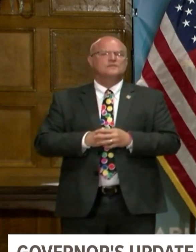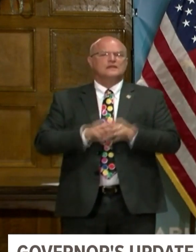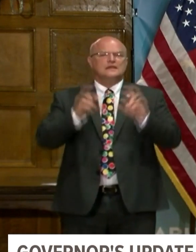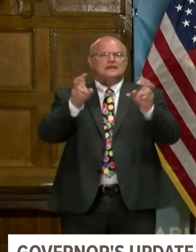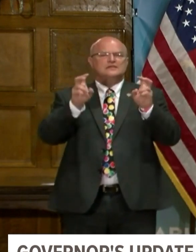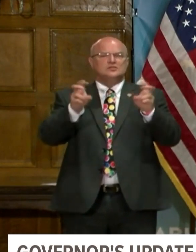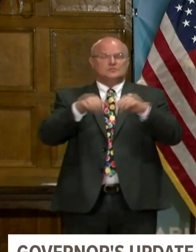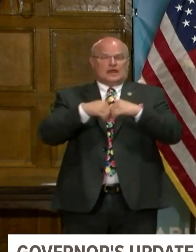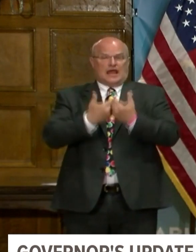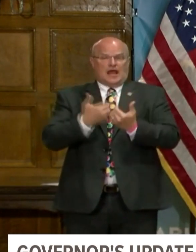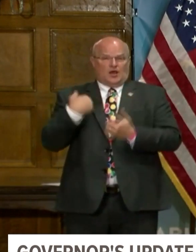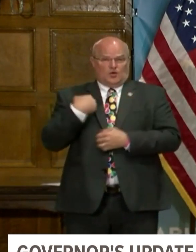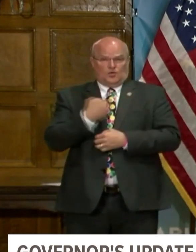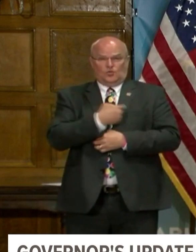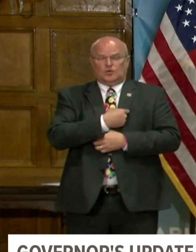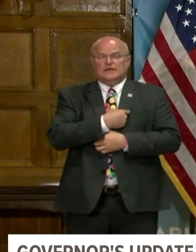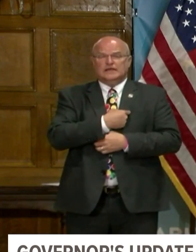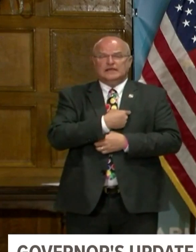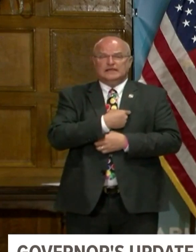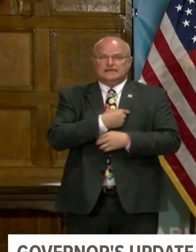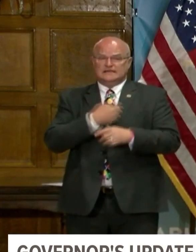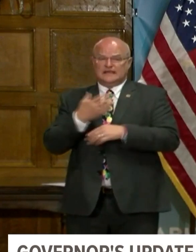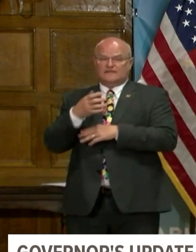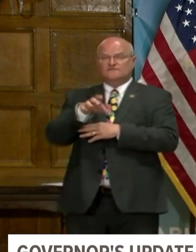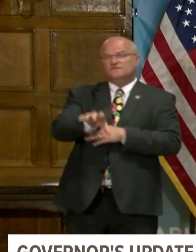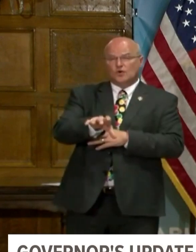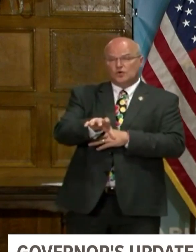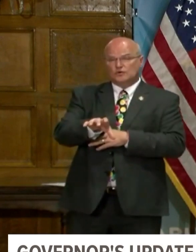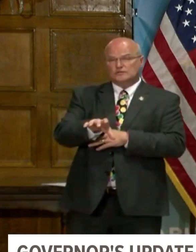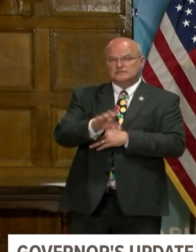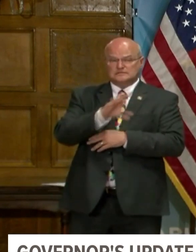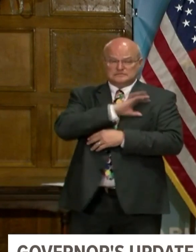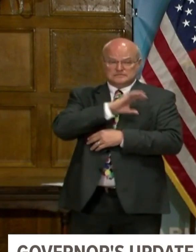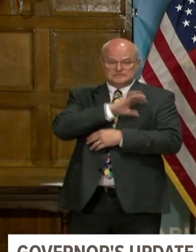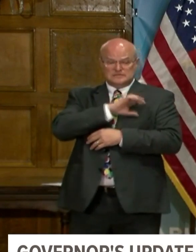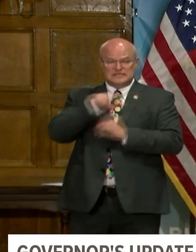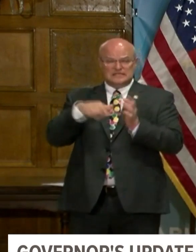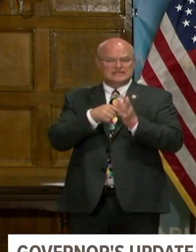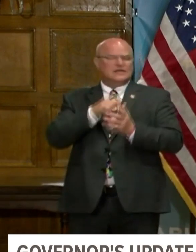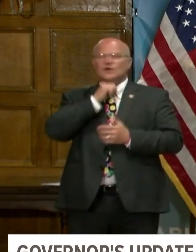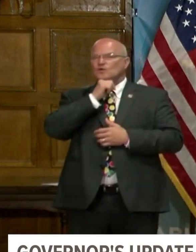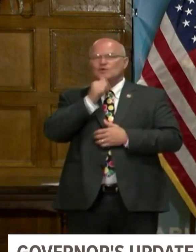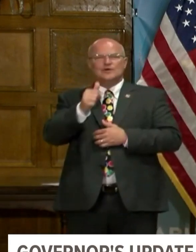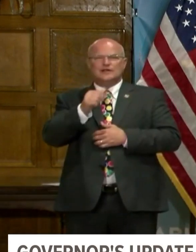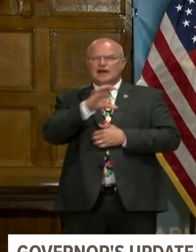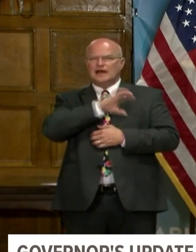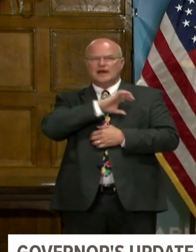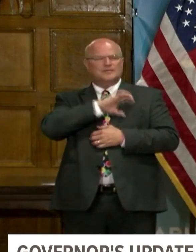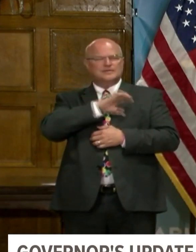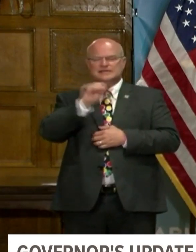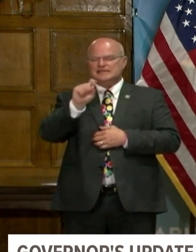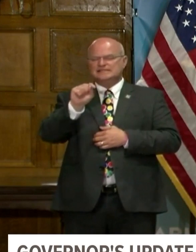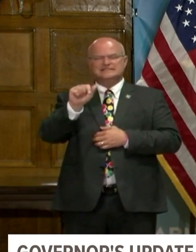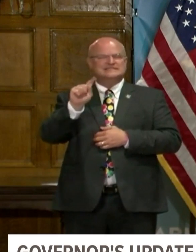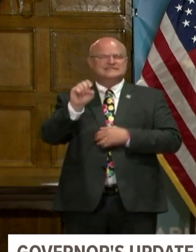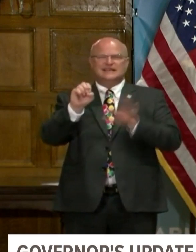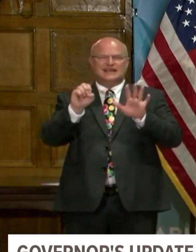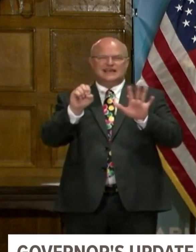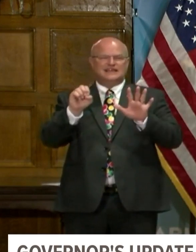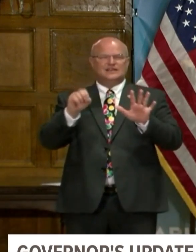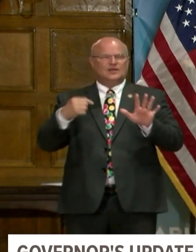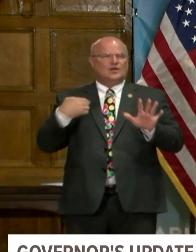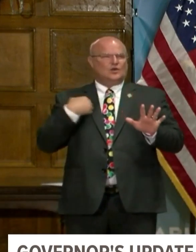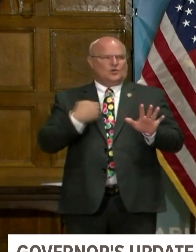In terms of how we enforce, this is, we're not a heavy police state.